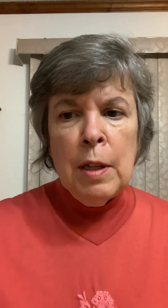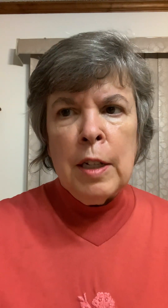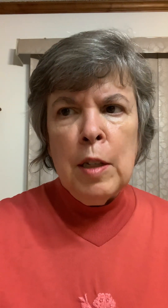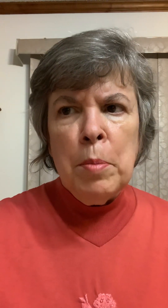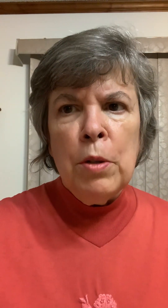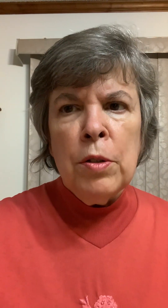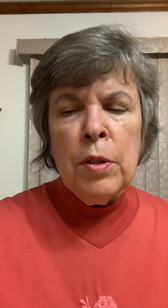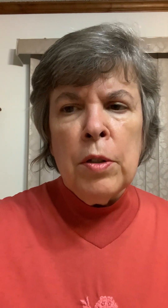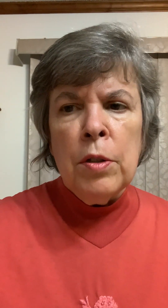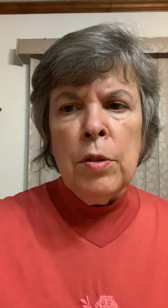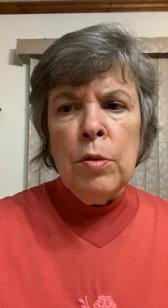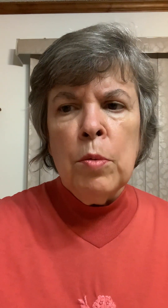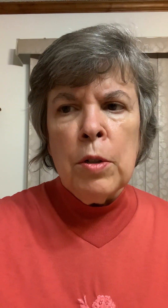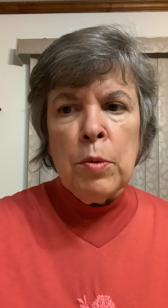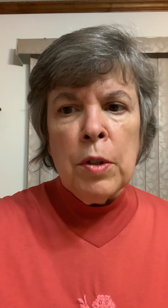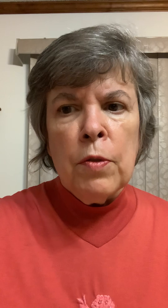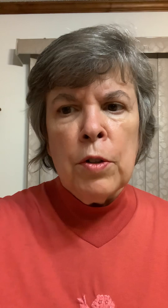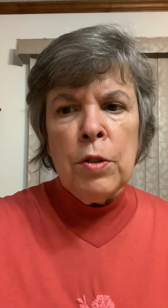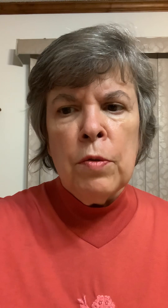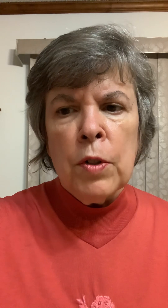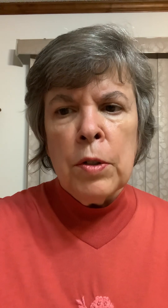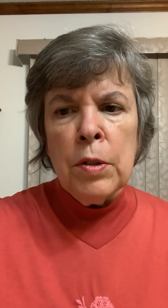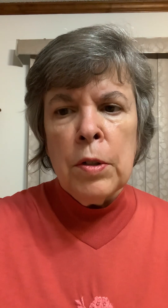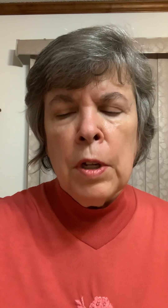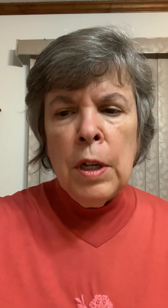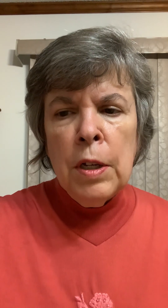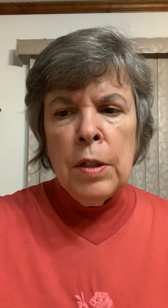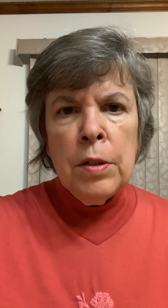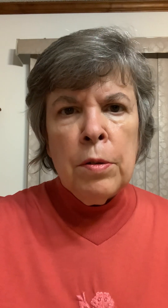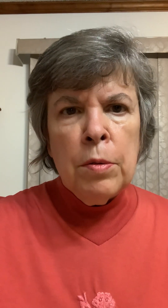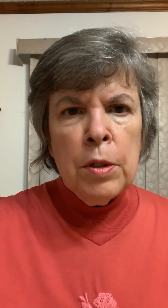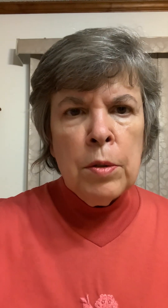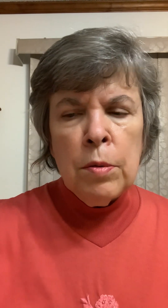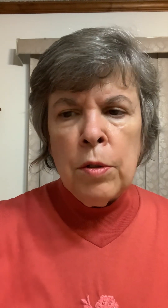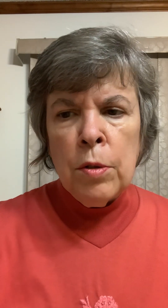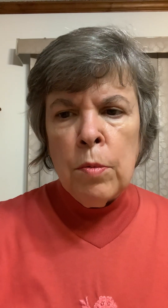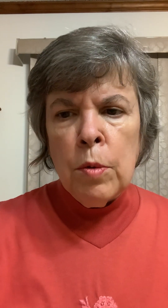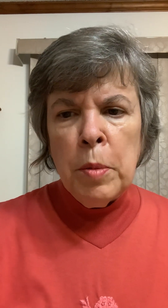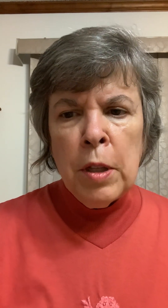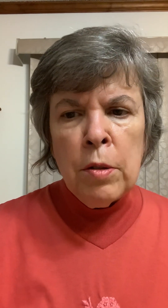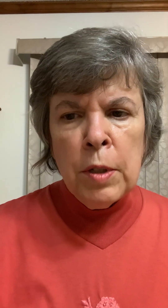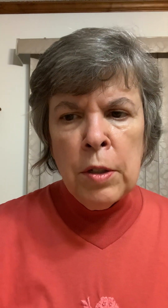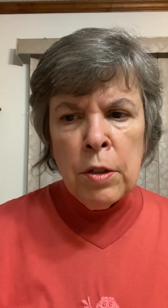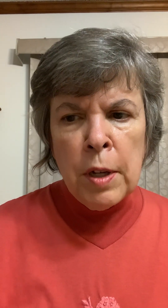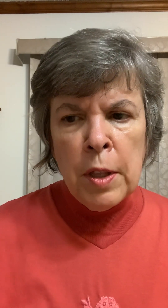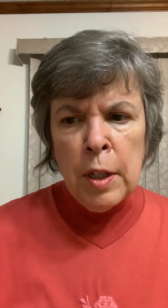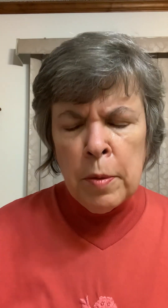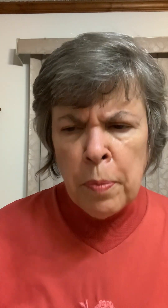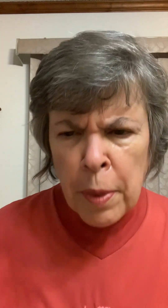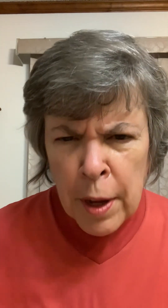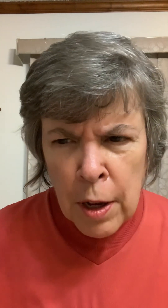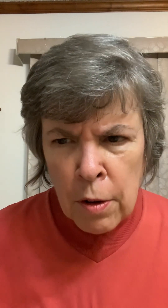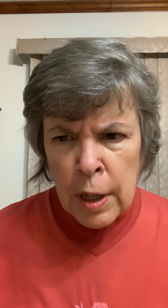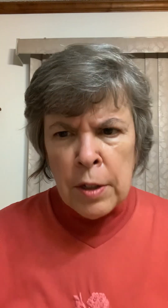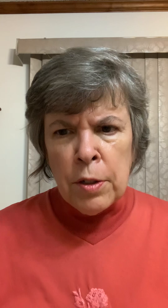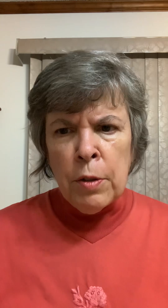actually, most of the new words were in the first 2 verses. So this will be a little easier, I think. Okay, so